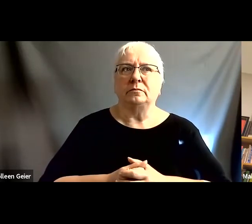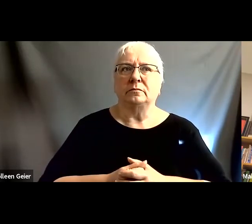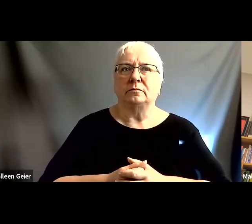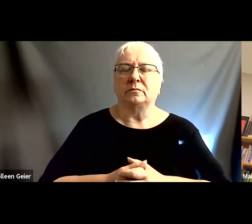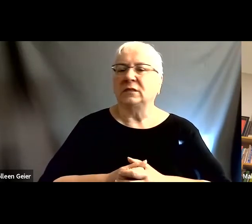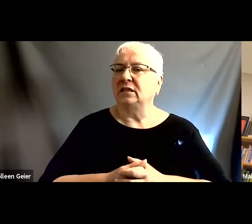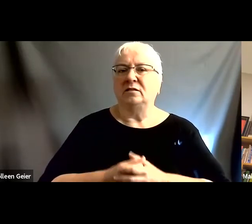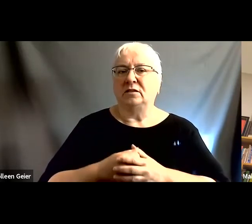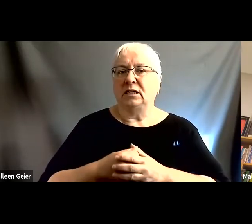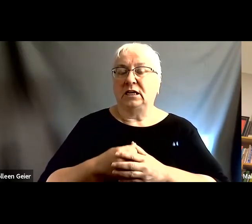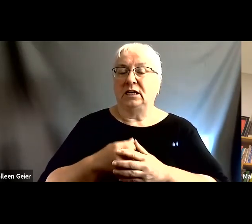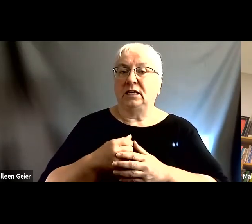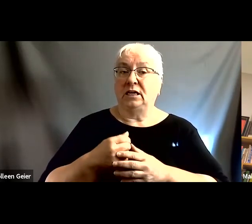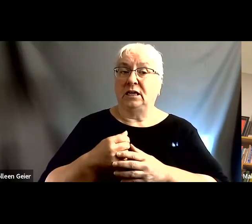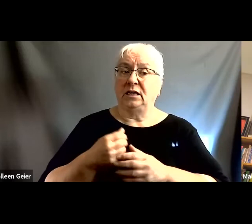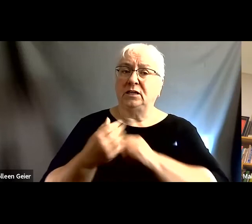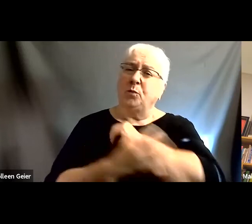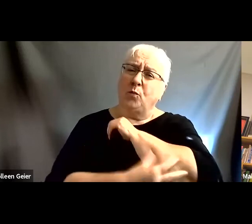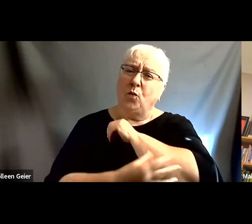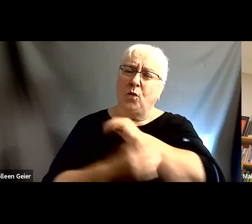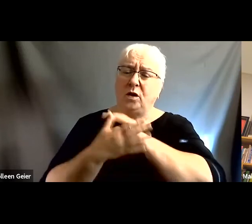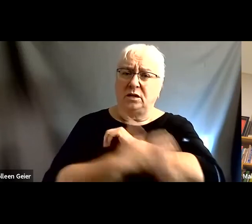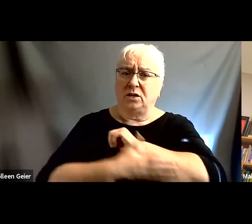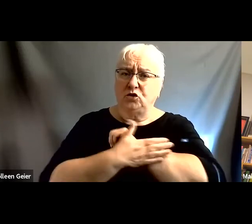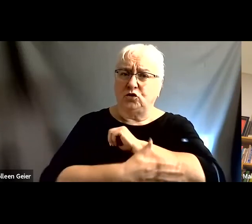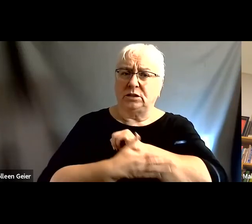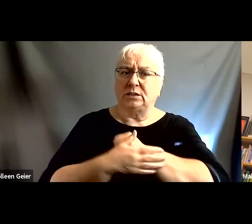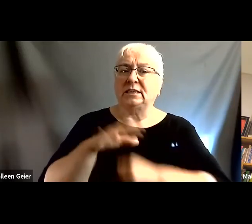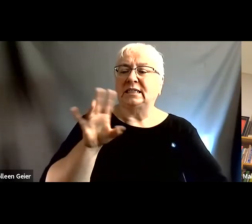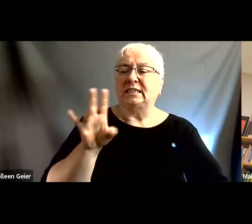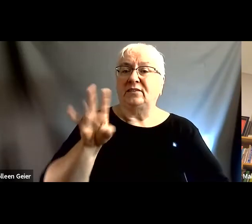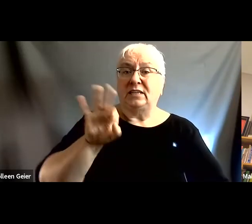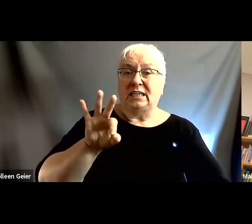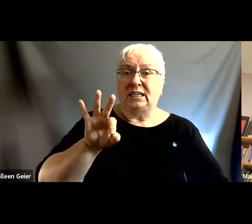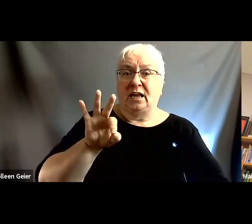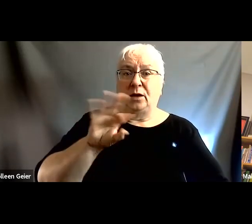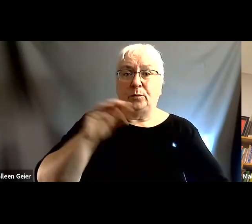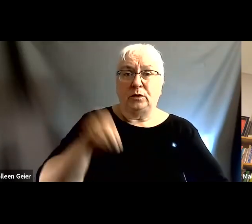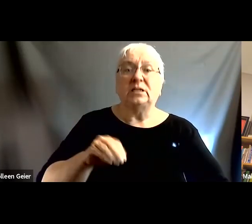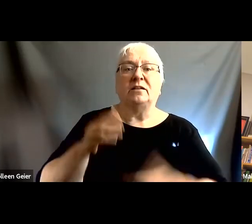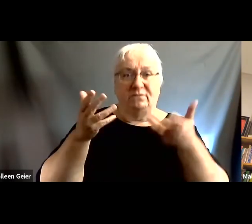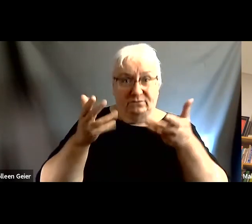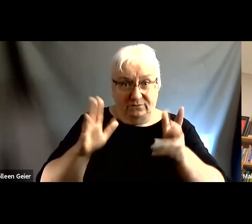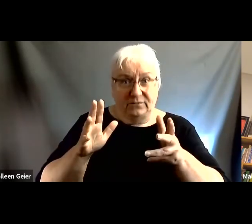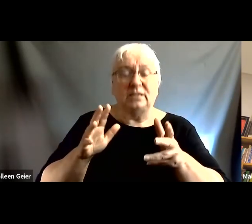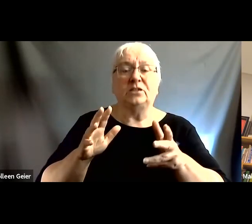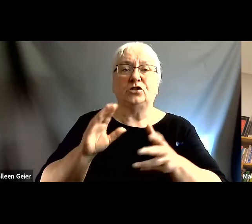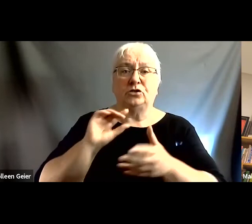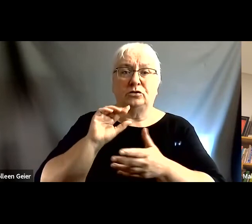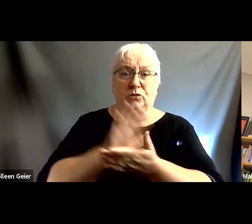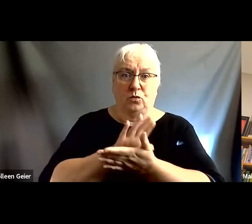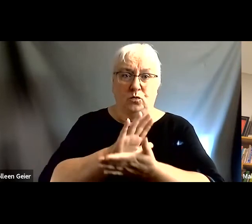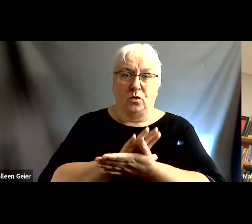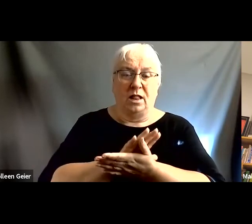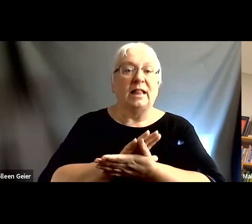income countries, 79% complete schools, in the 20% of the richest